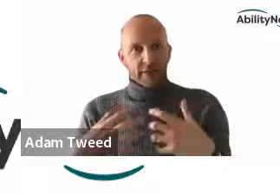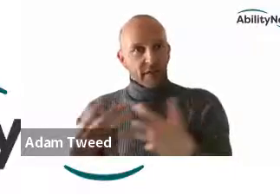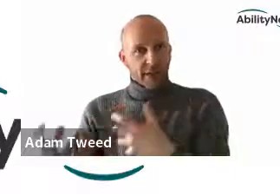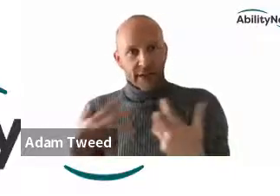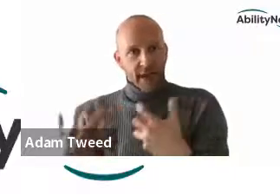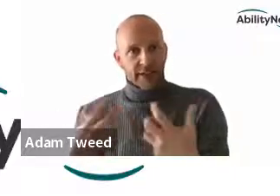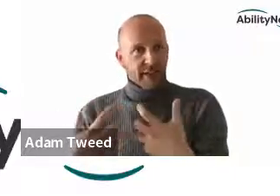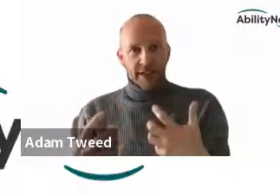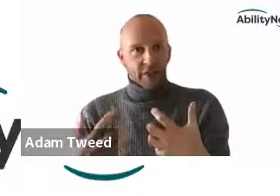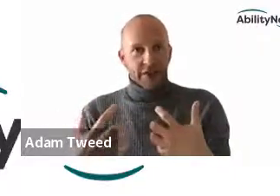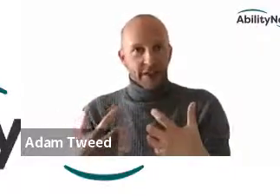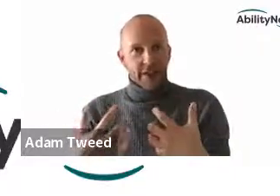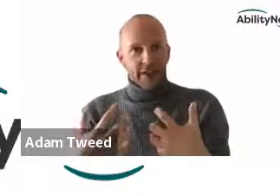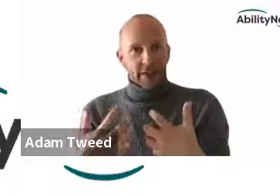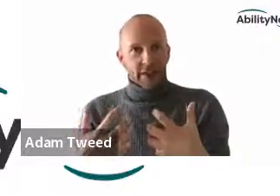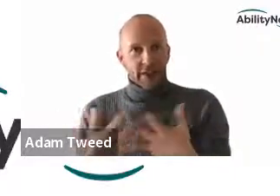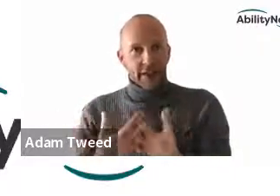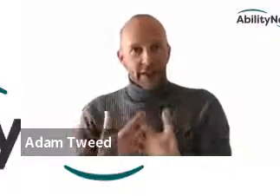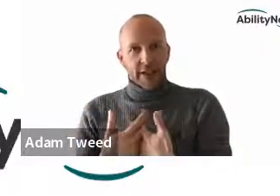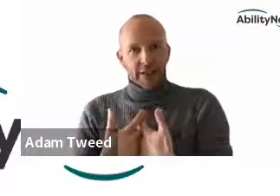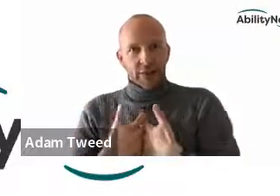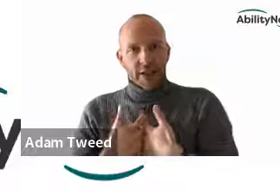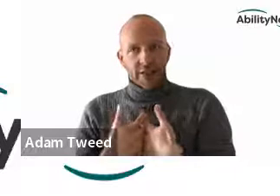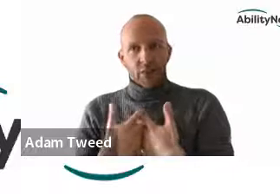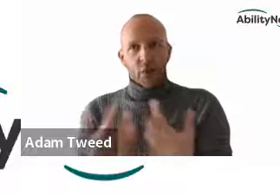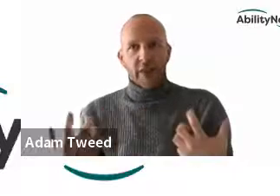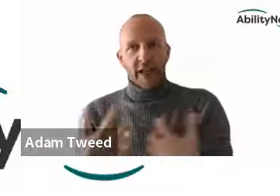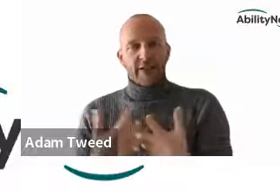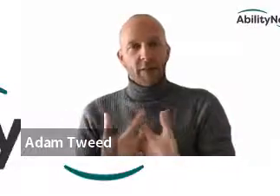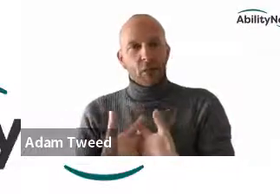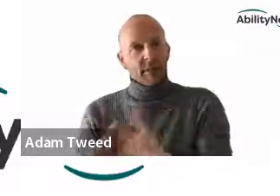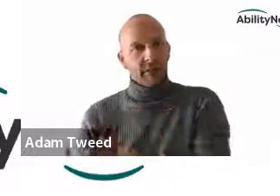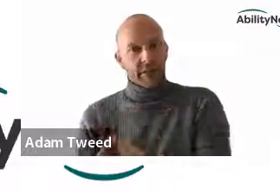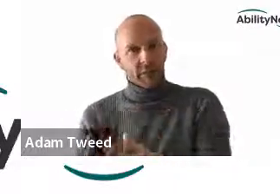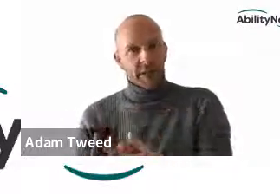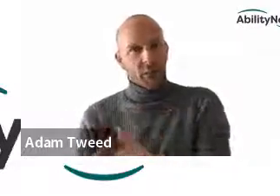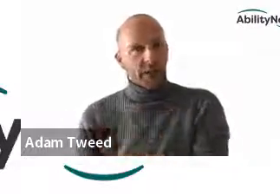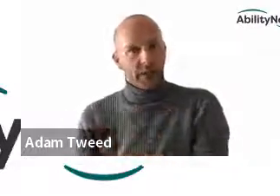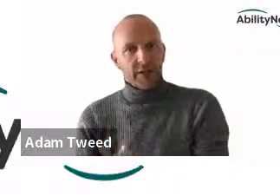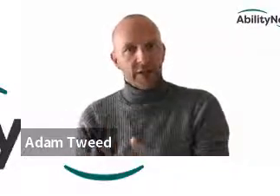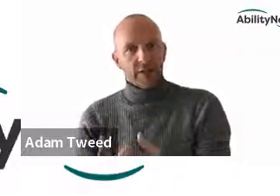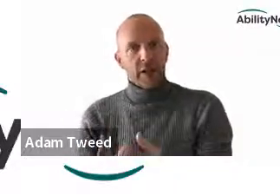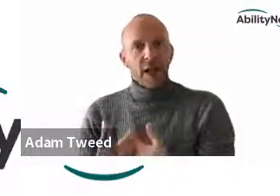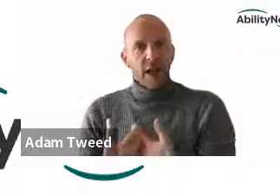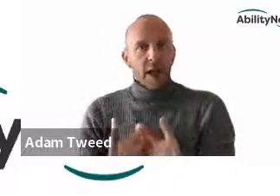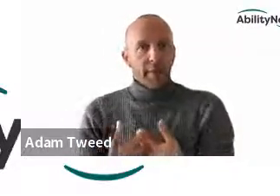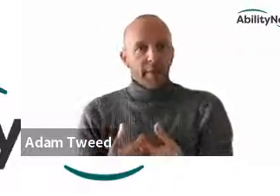experiencing elevated anxiety, that sort of thing. I don't want that to be what defines me and what I can